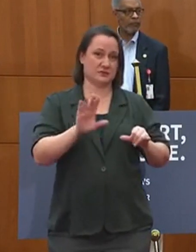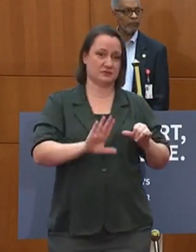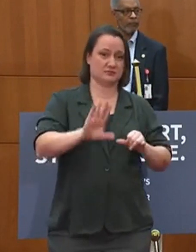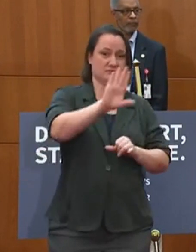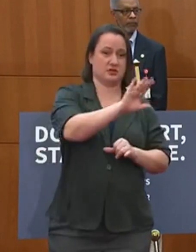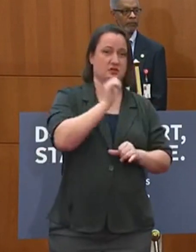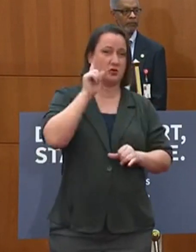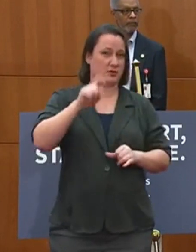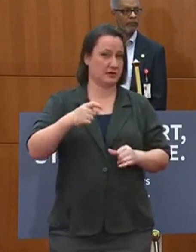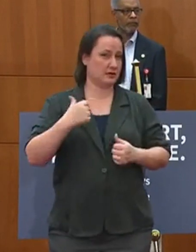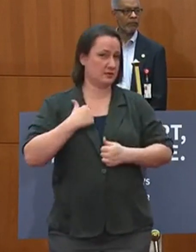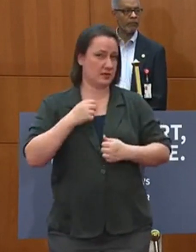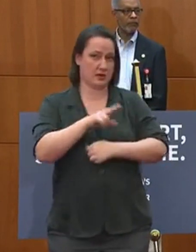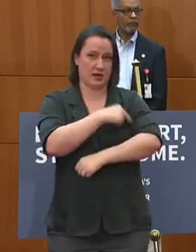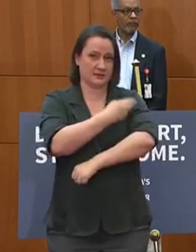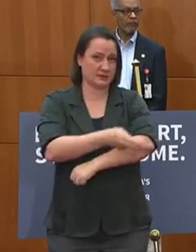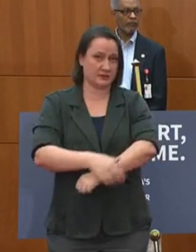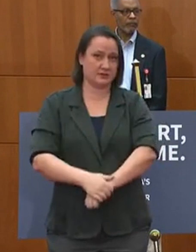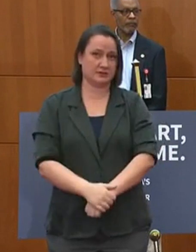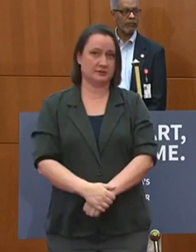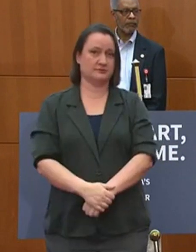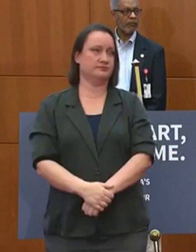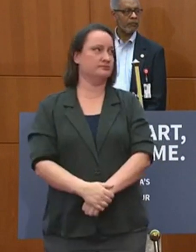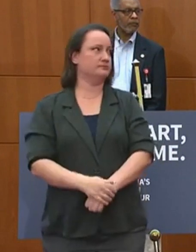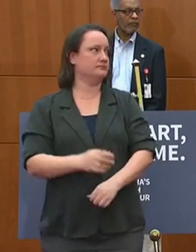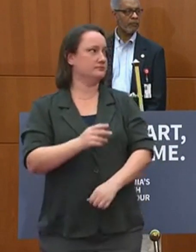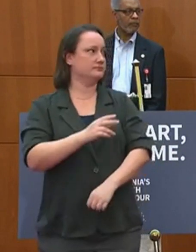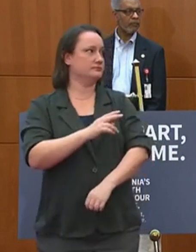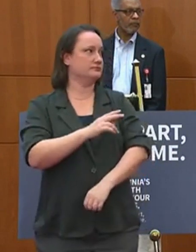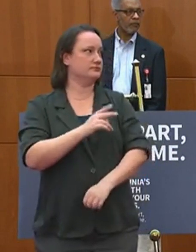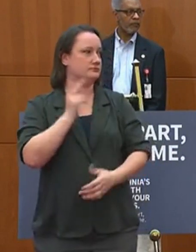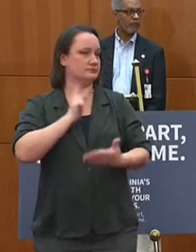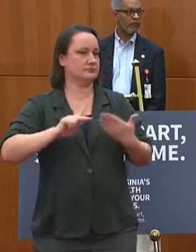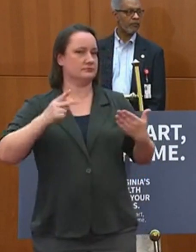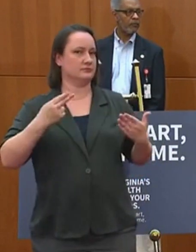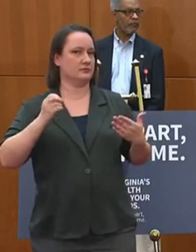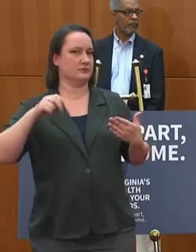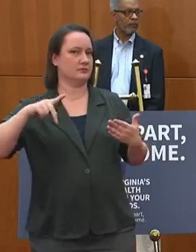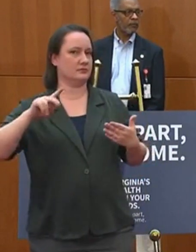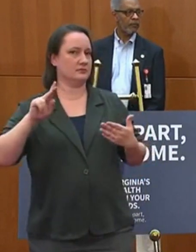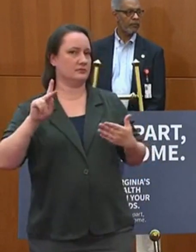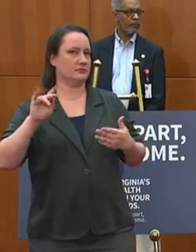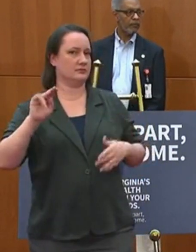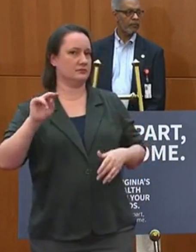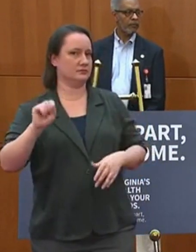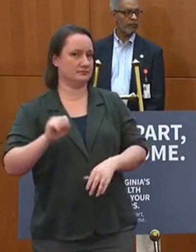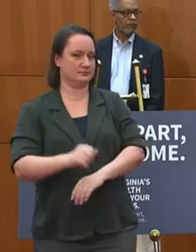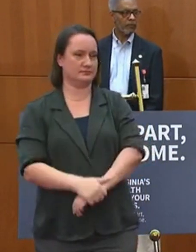military hospital? I'm going to ask Secretary Hopkins to address that.